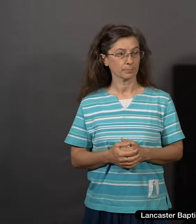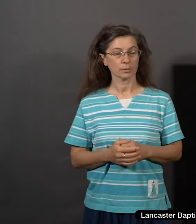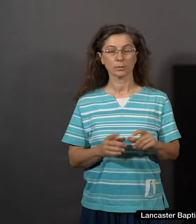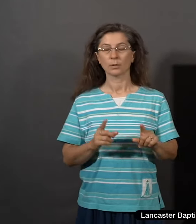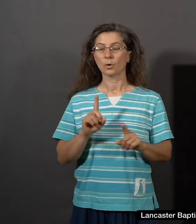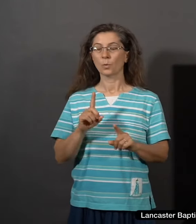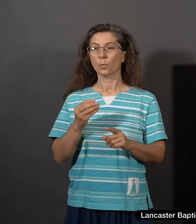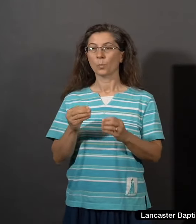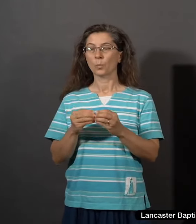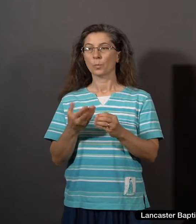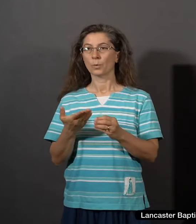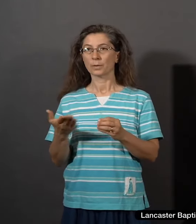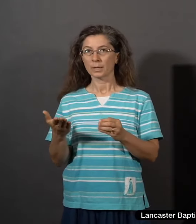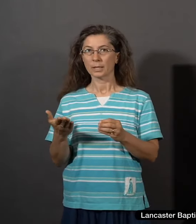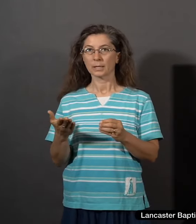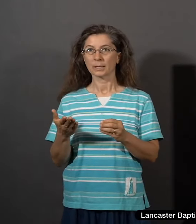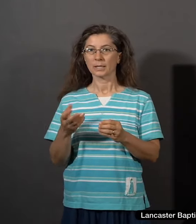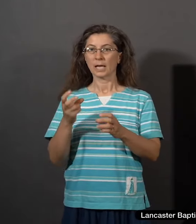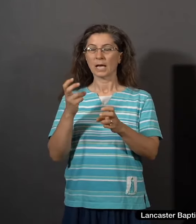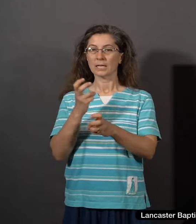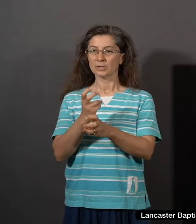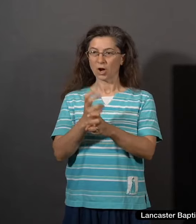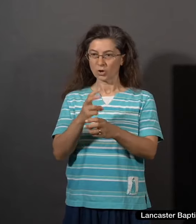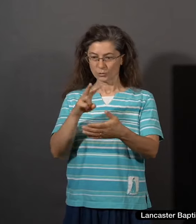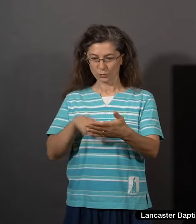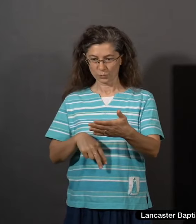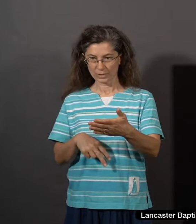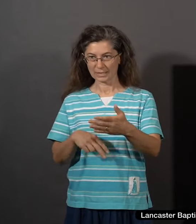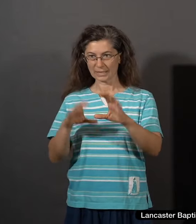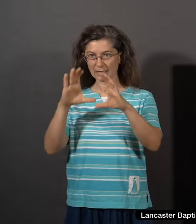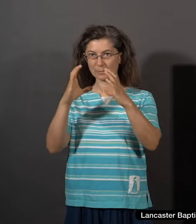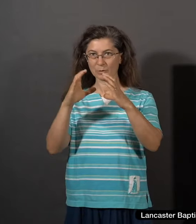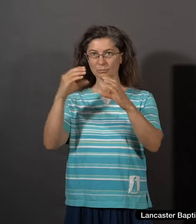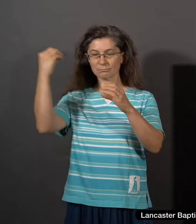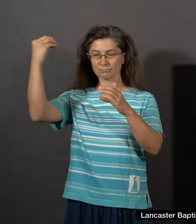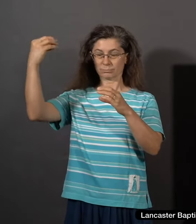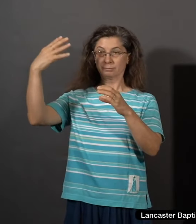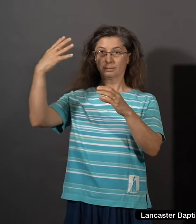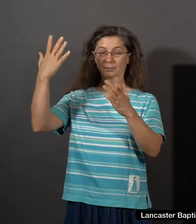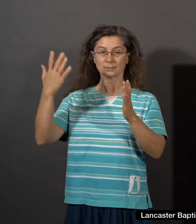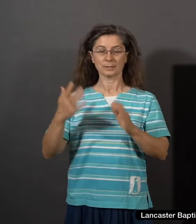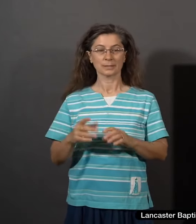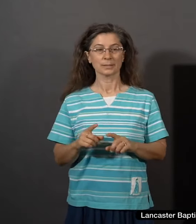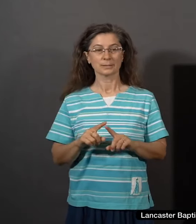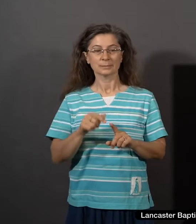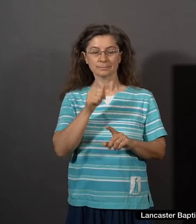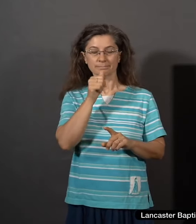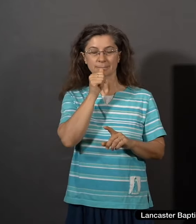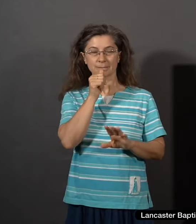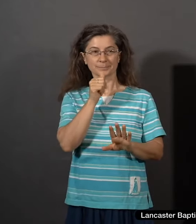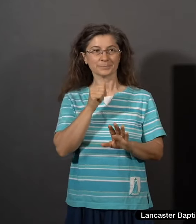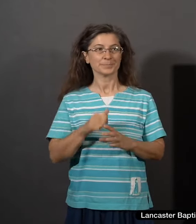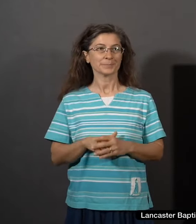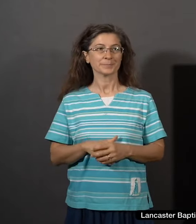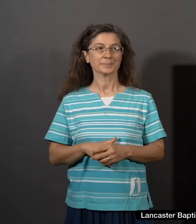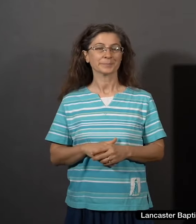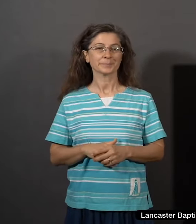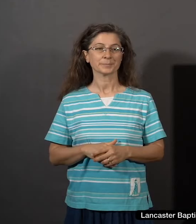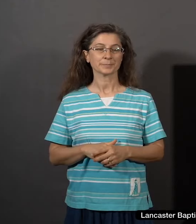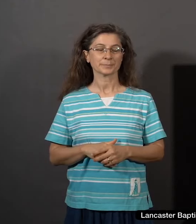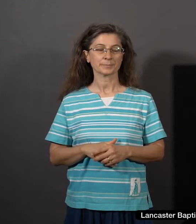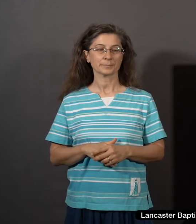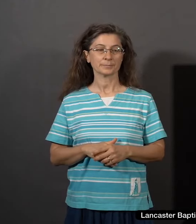the things we're learning about sitting out here is it's really hard to read the screen so uh be patient with us uh if you would on that and um